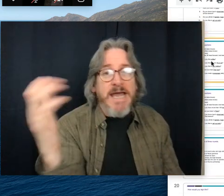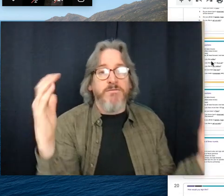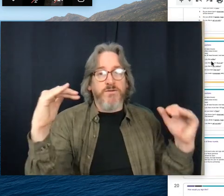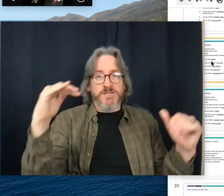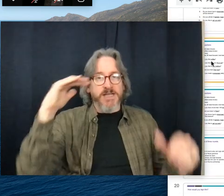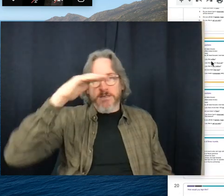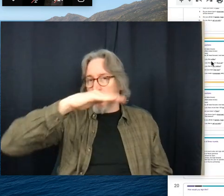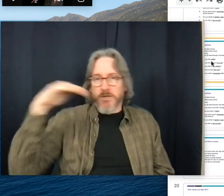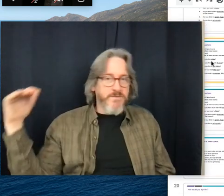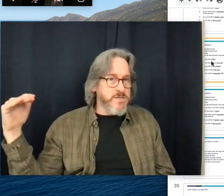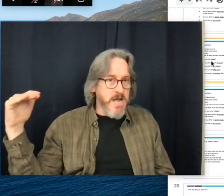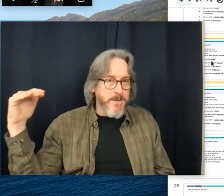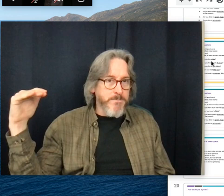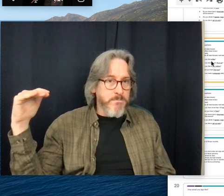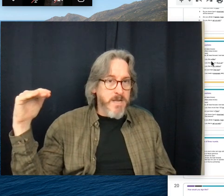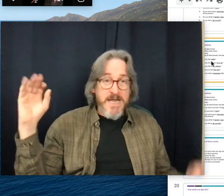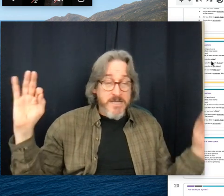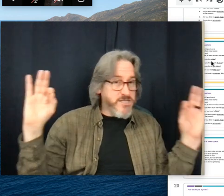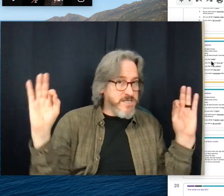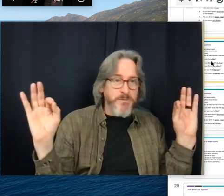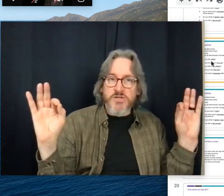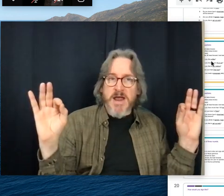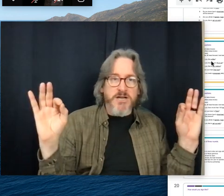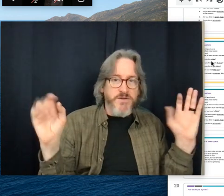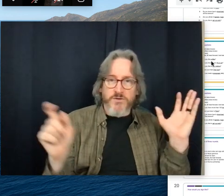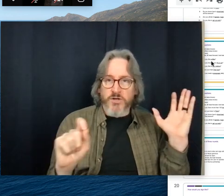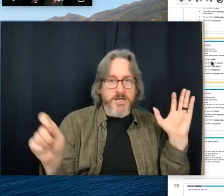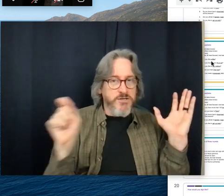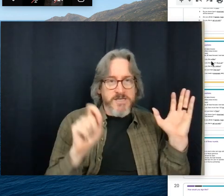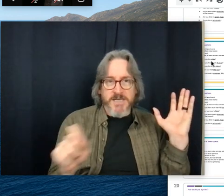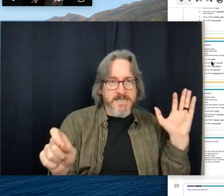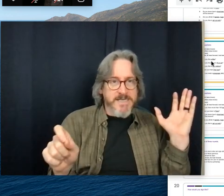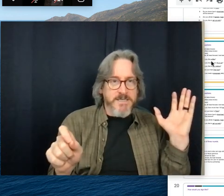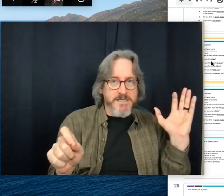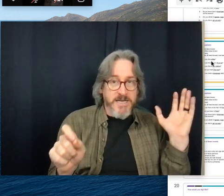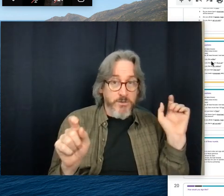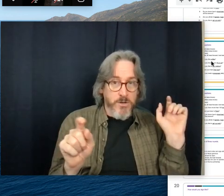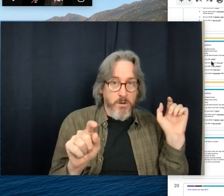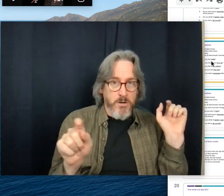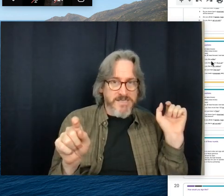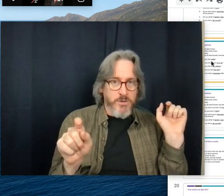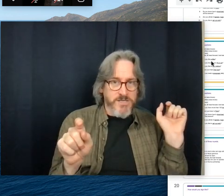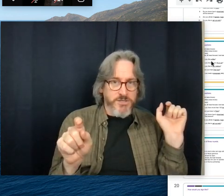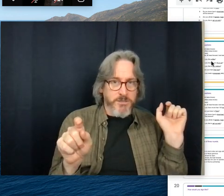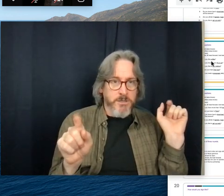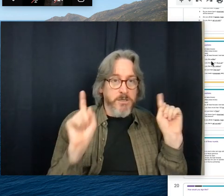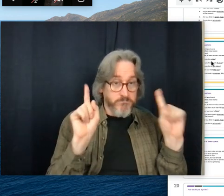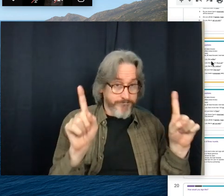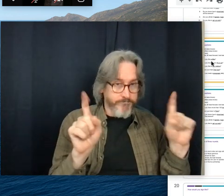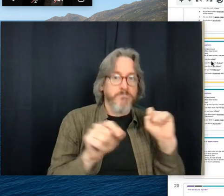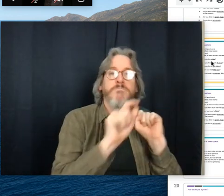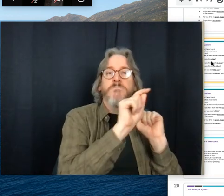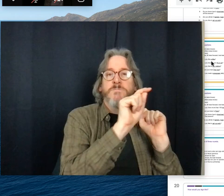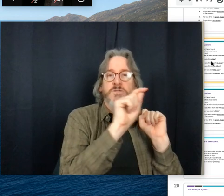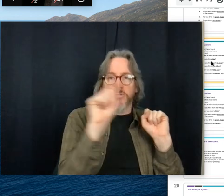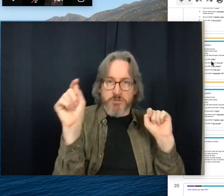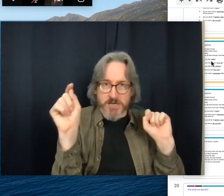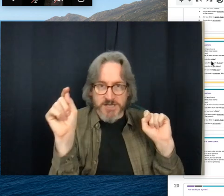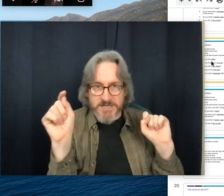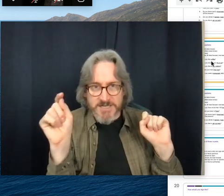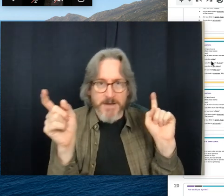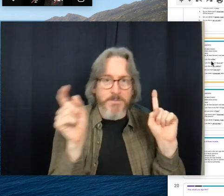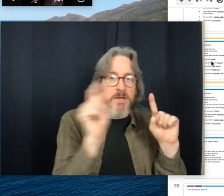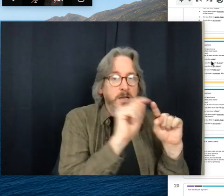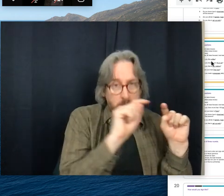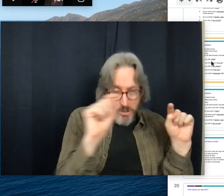So again, first thing, look if there's time. Simple strategy if you're looking at translating a sentence and you go, oh, that's a question.